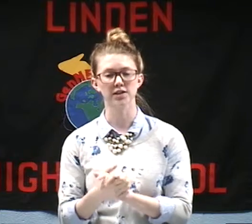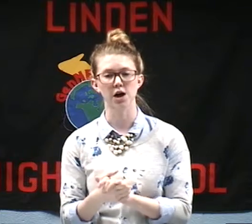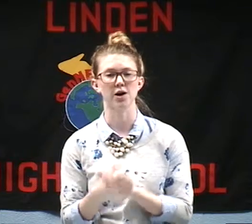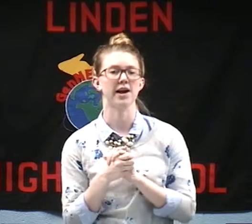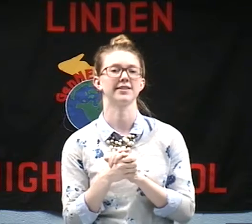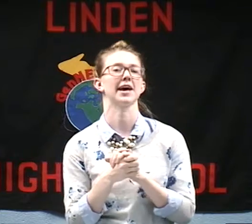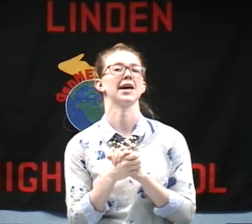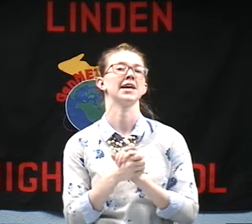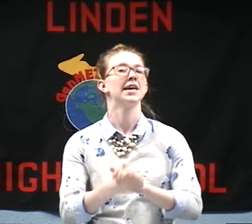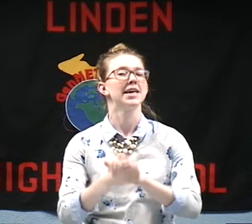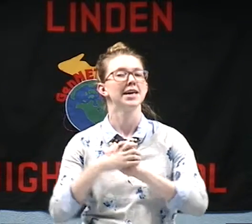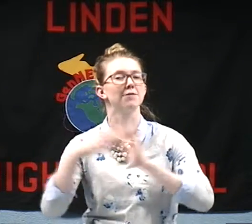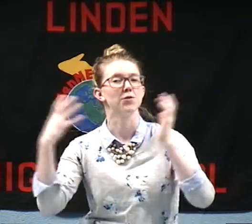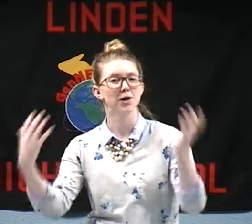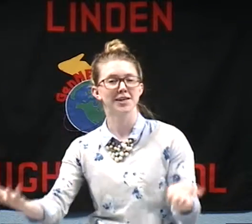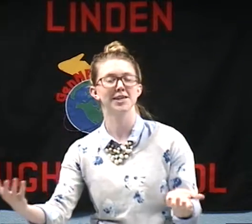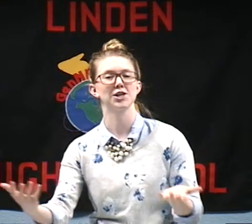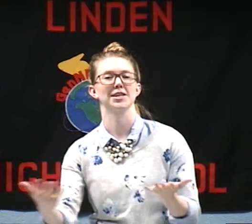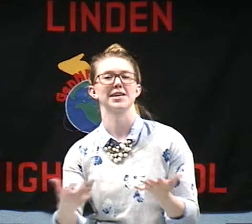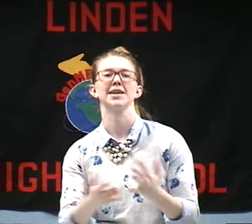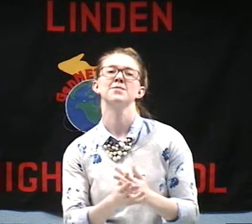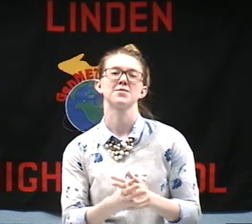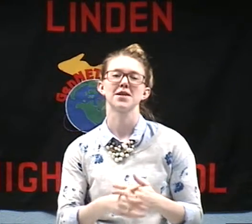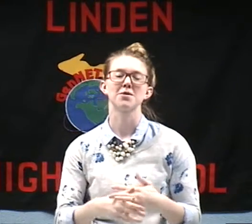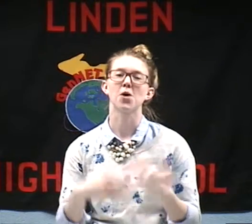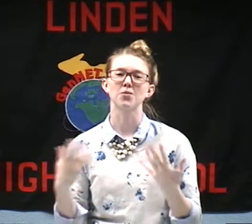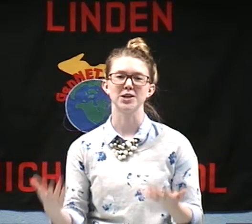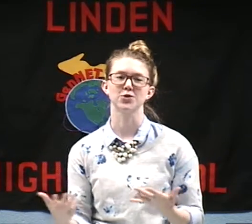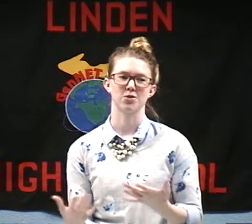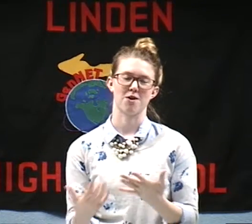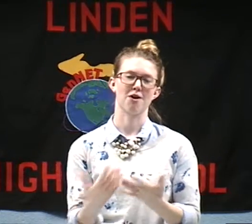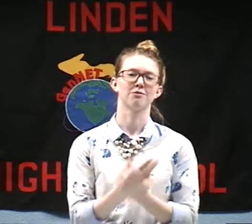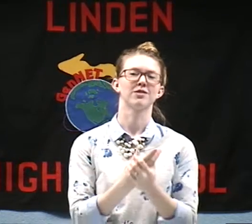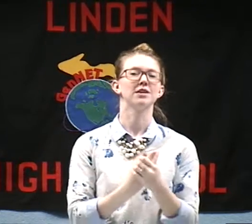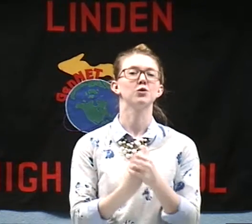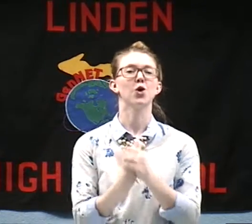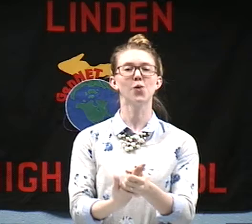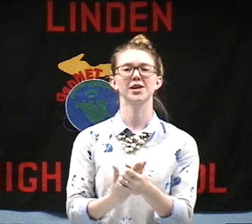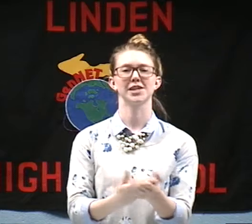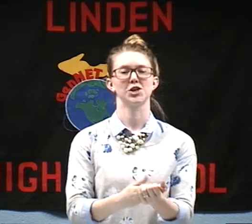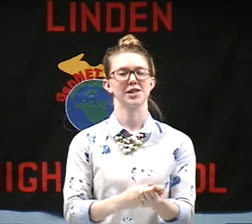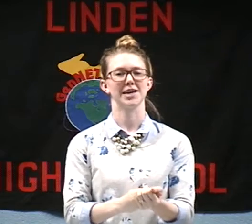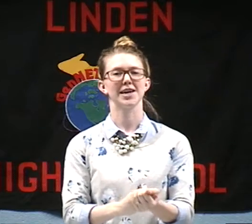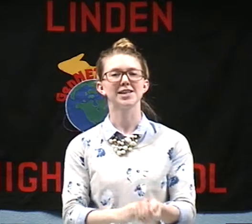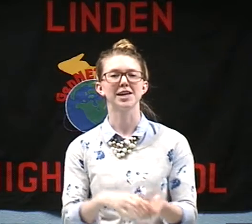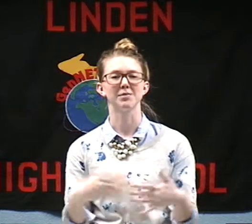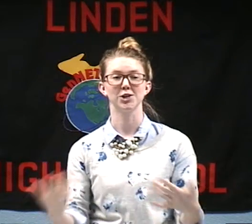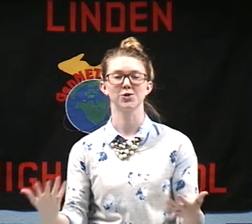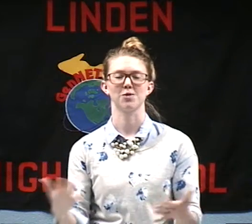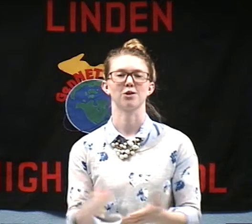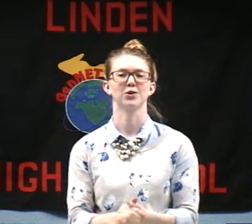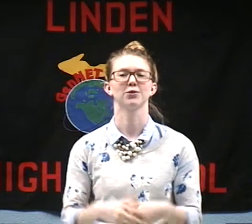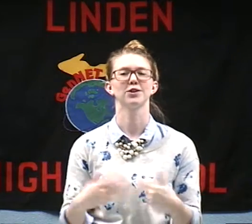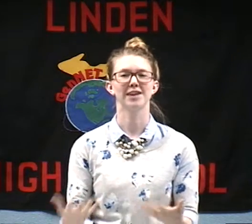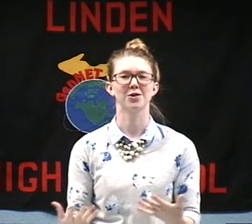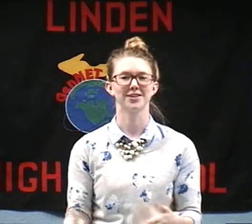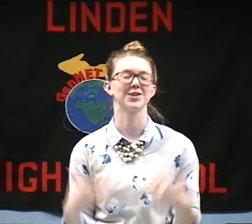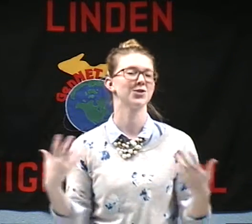hour, I said, if you work diligently, it won't be due tomorrow. If you don't work diligently, it's going to be due tomorrow. So first hours is due